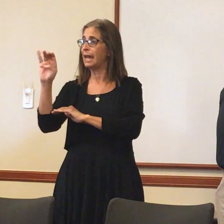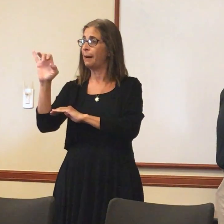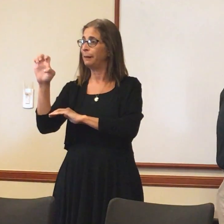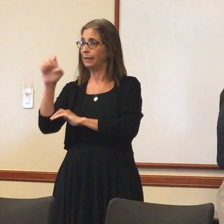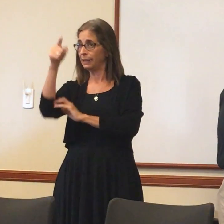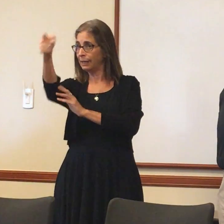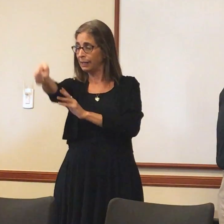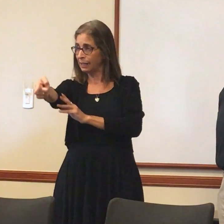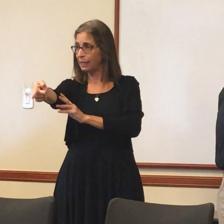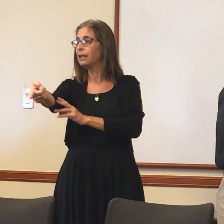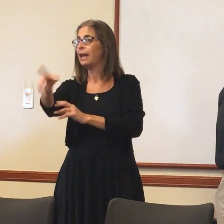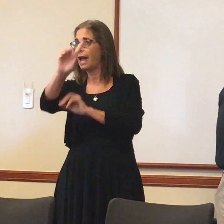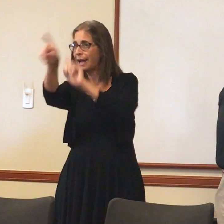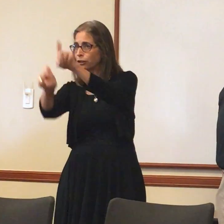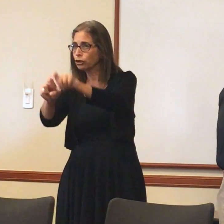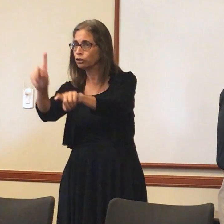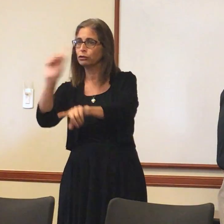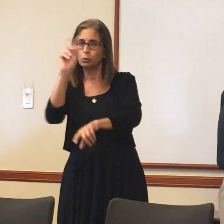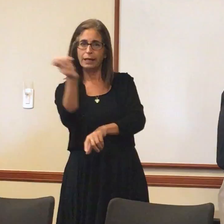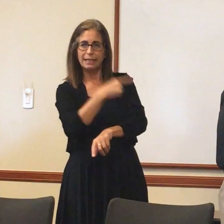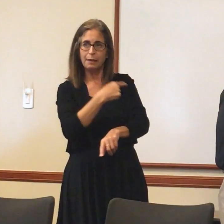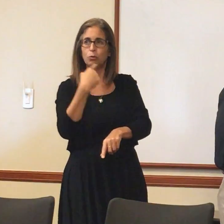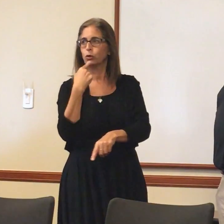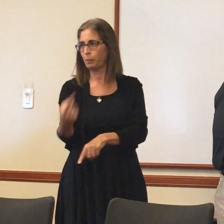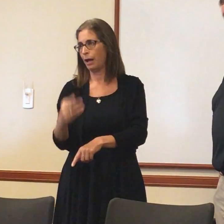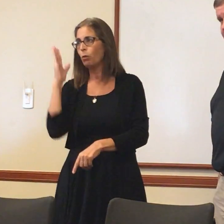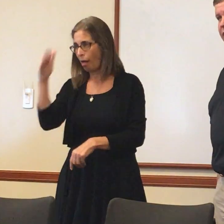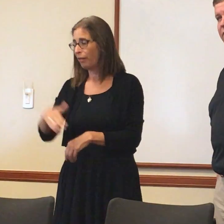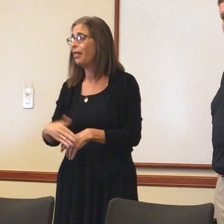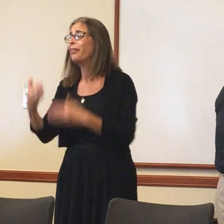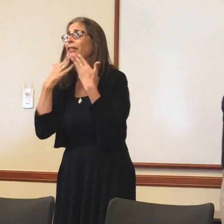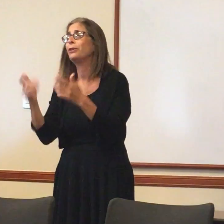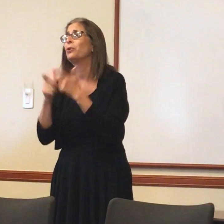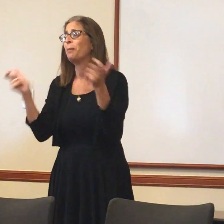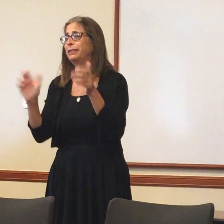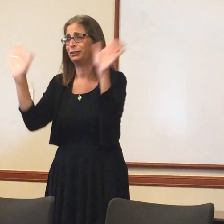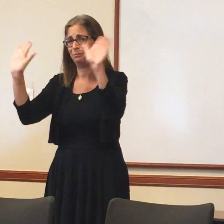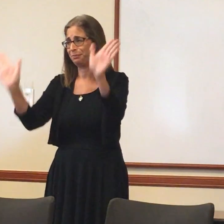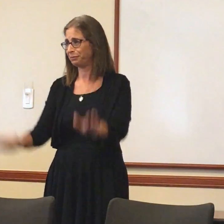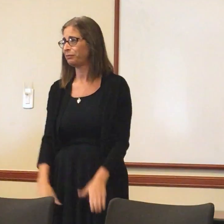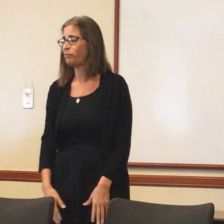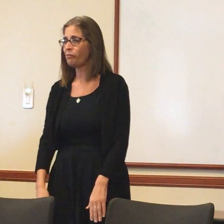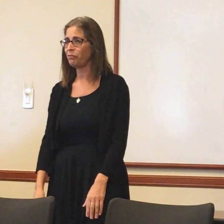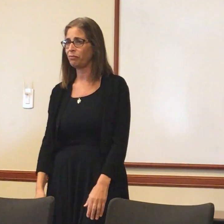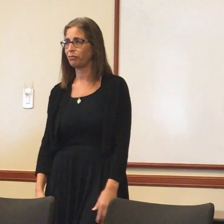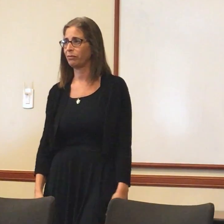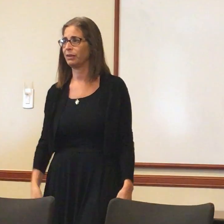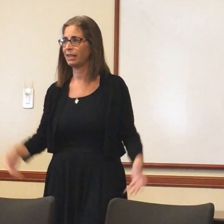and we'll get the answers to you as quickly as possible. Okay, thank you, everyone. Thank you.